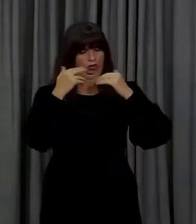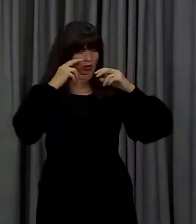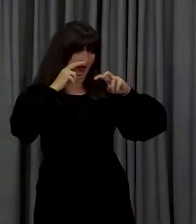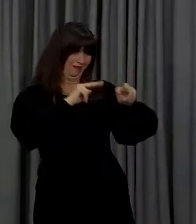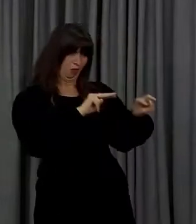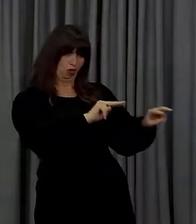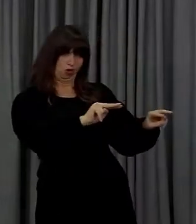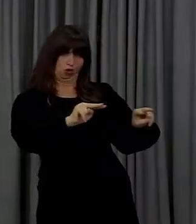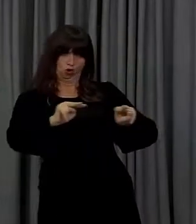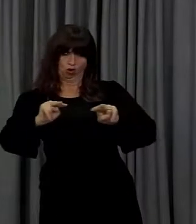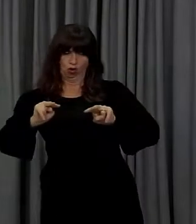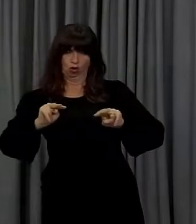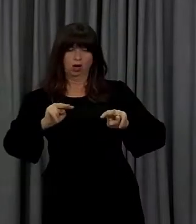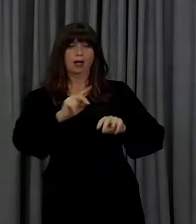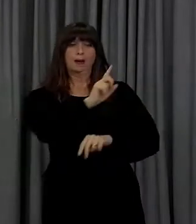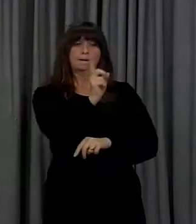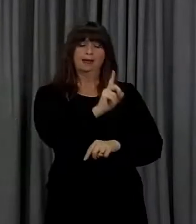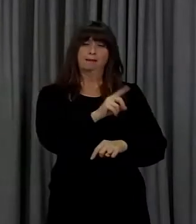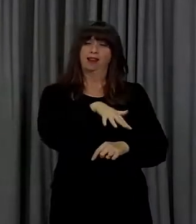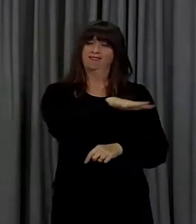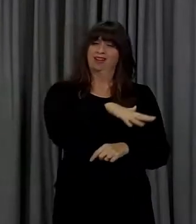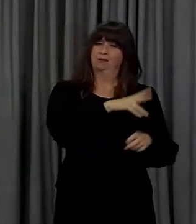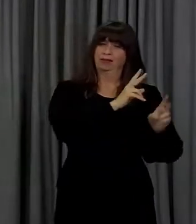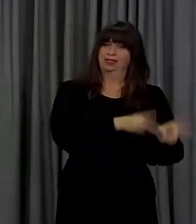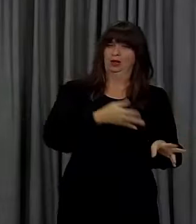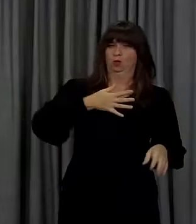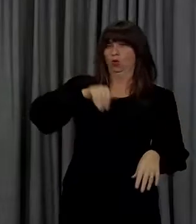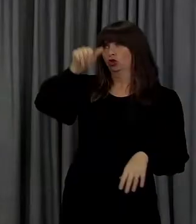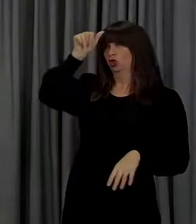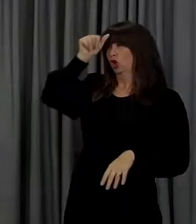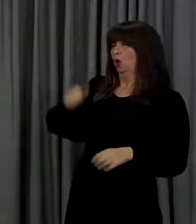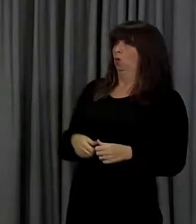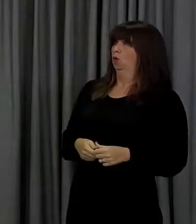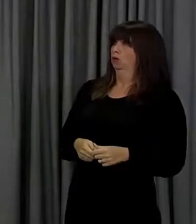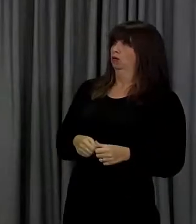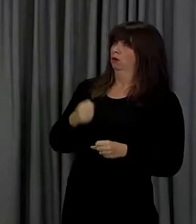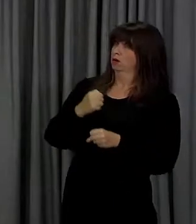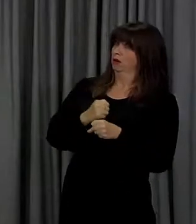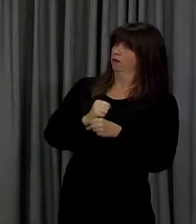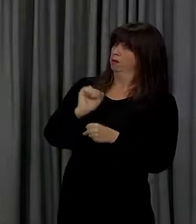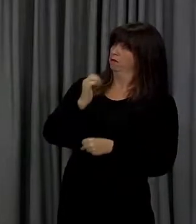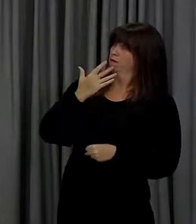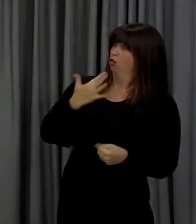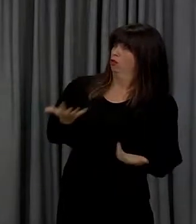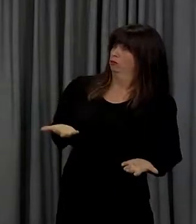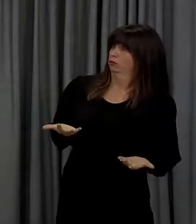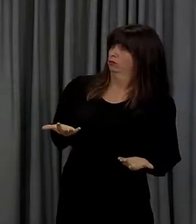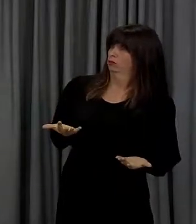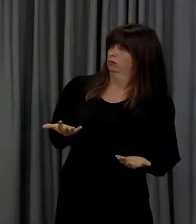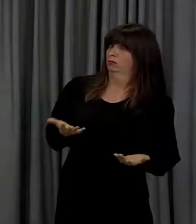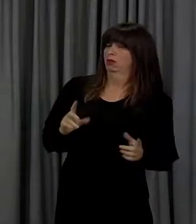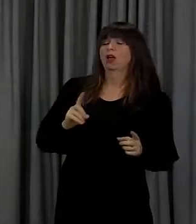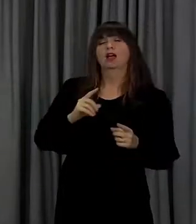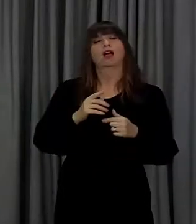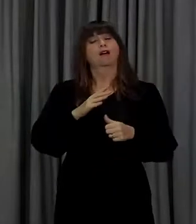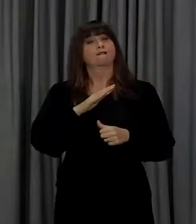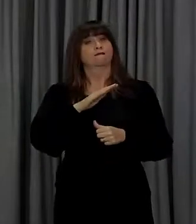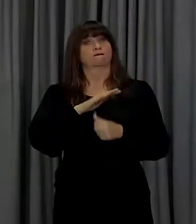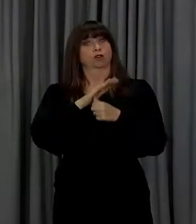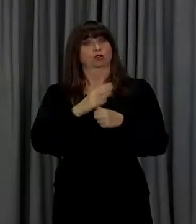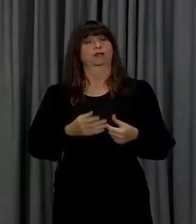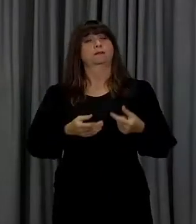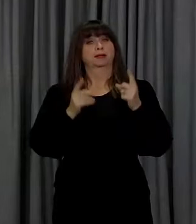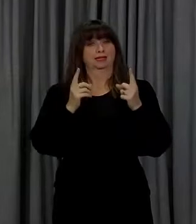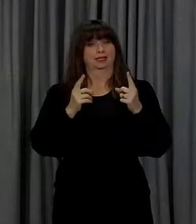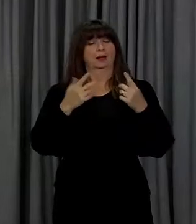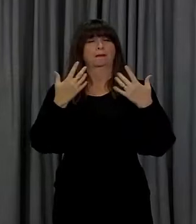in particular who lost loved ones. And that's why it was clear that the First Minister